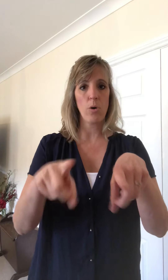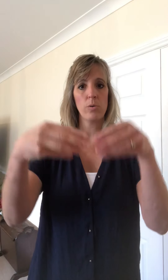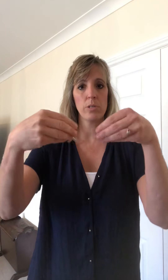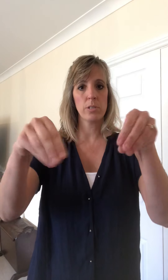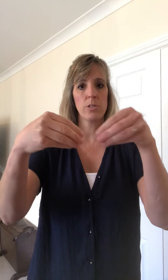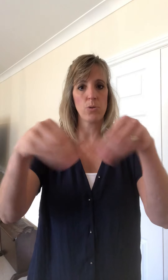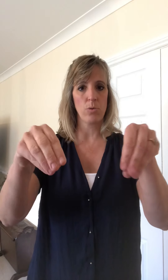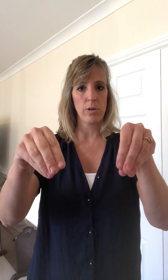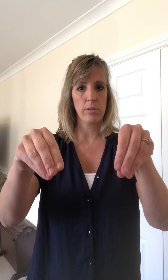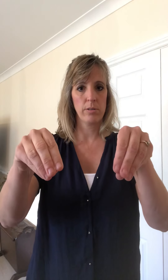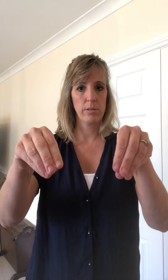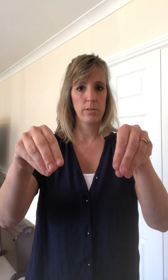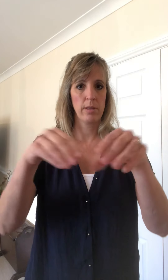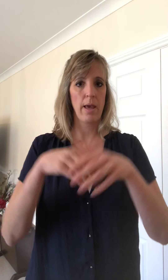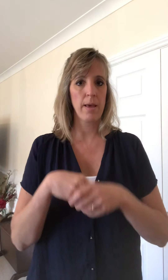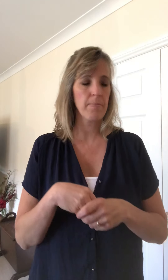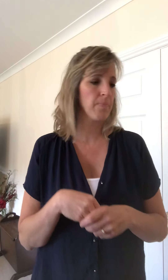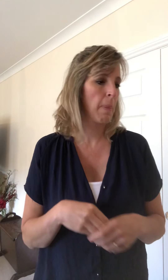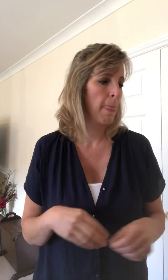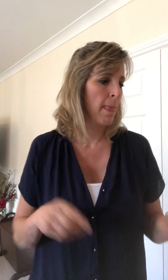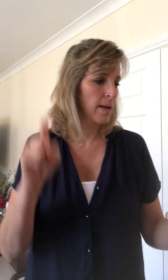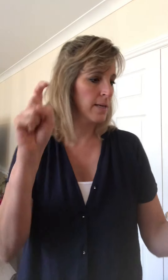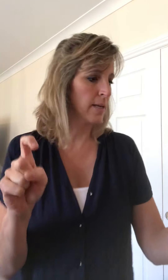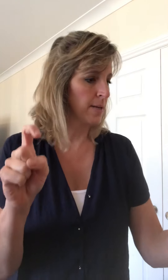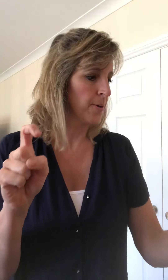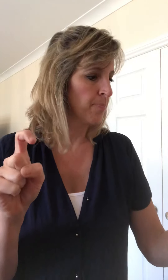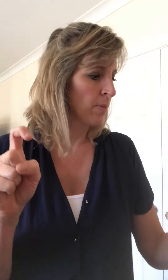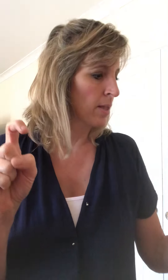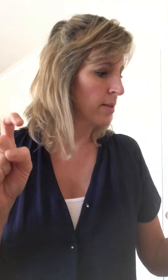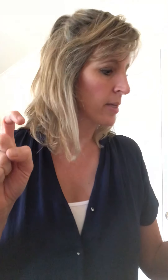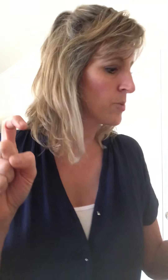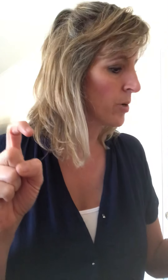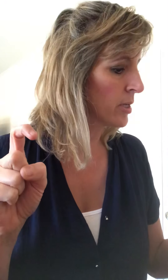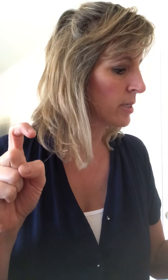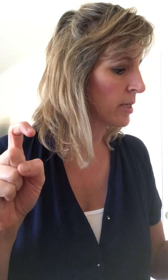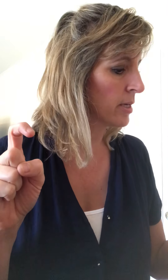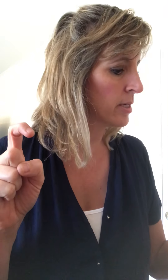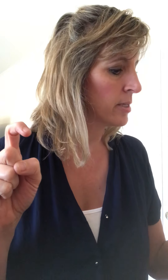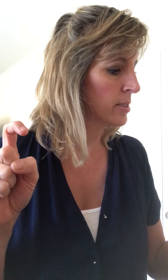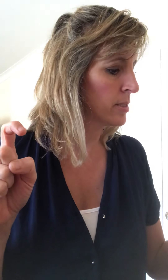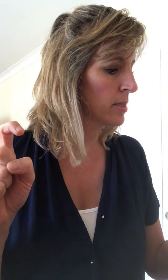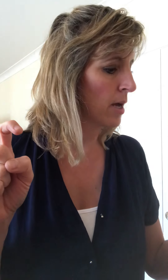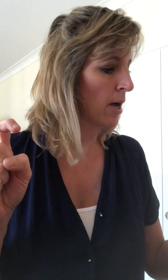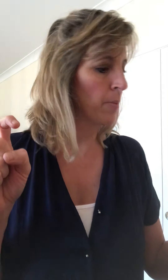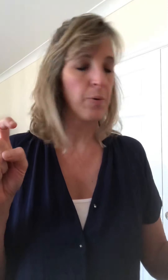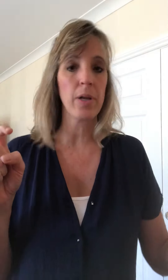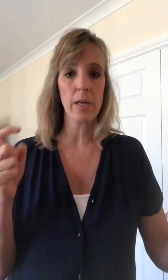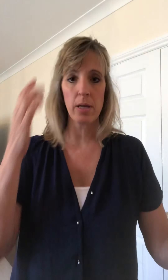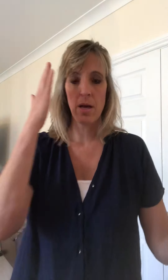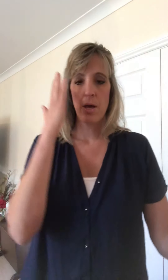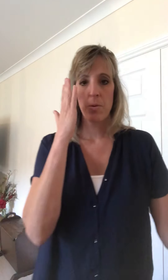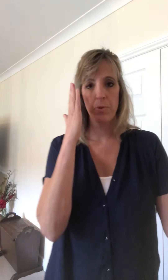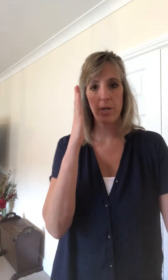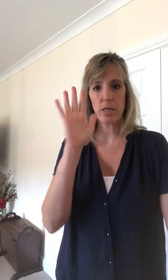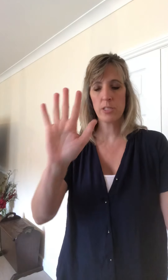go to the store, okay? Need. The next one is pretty. Pretty is you